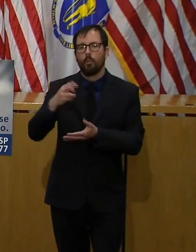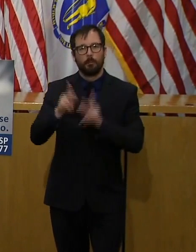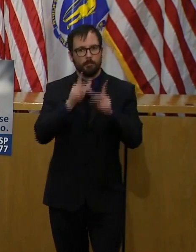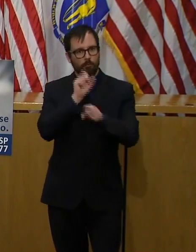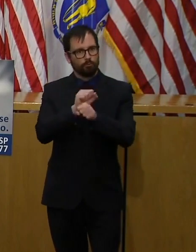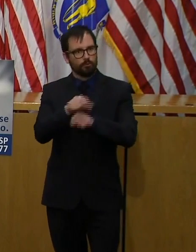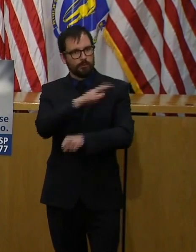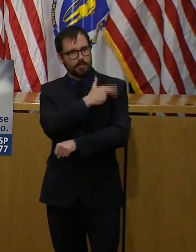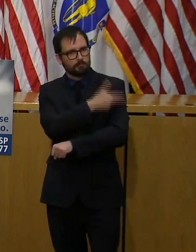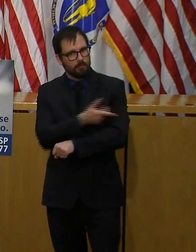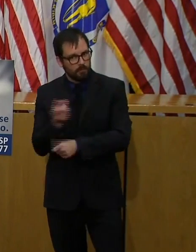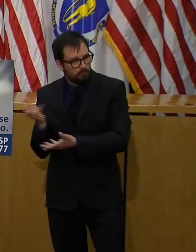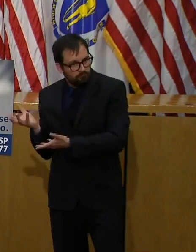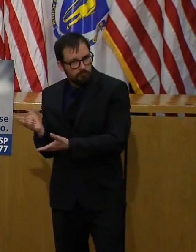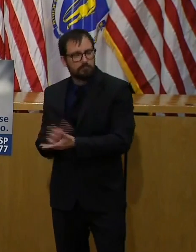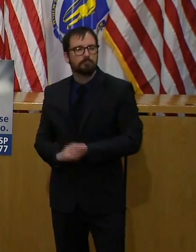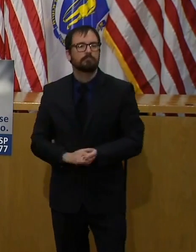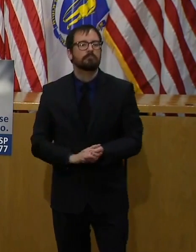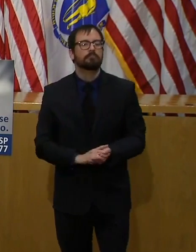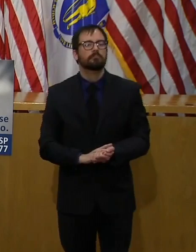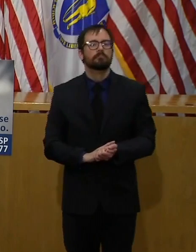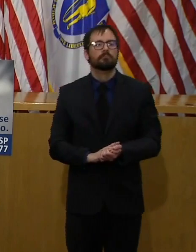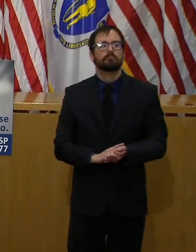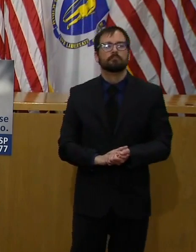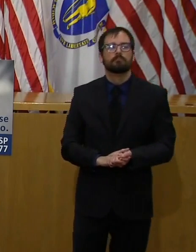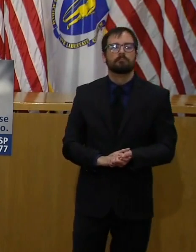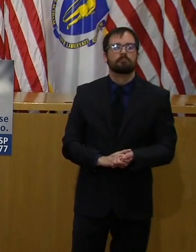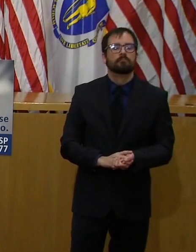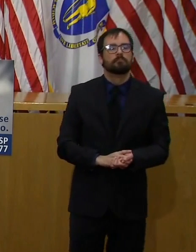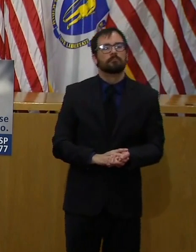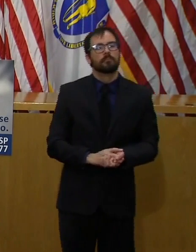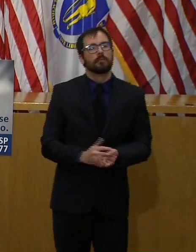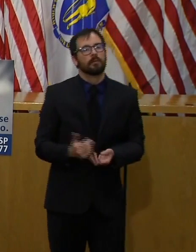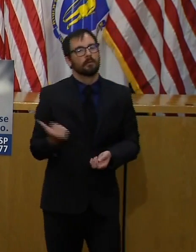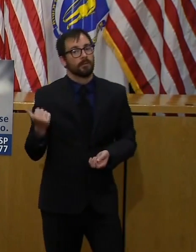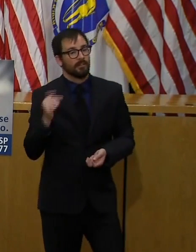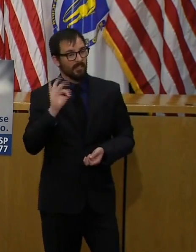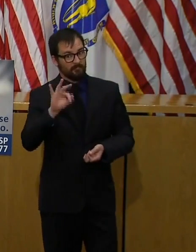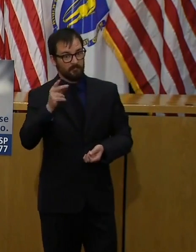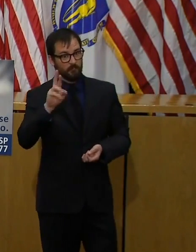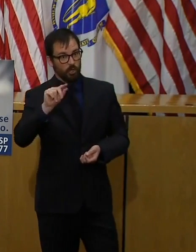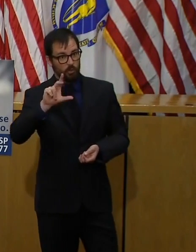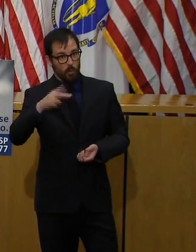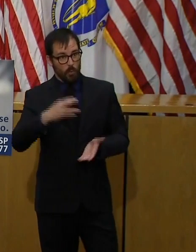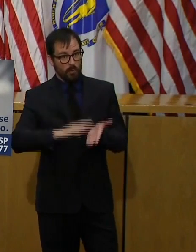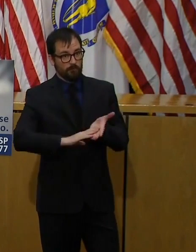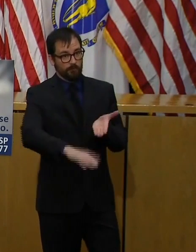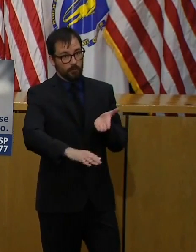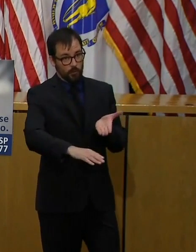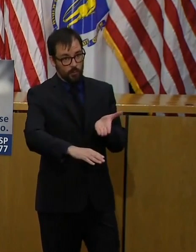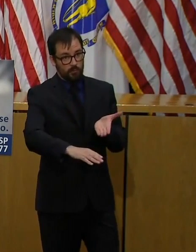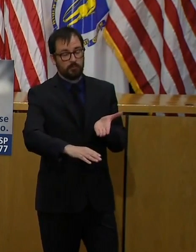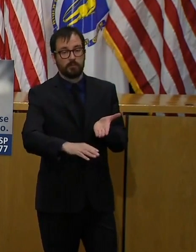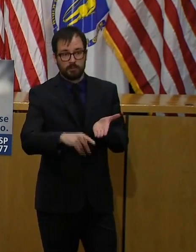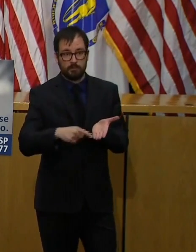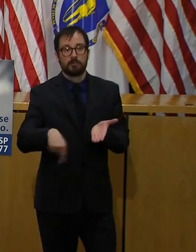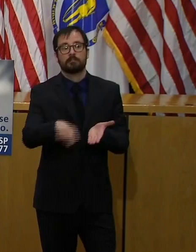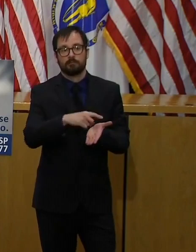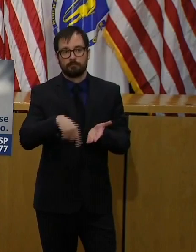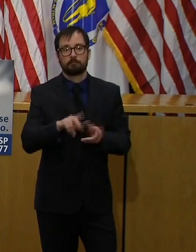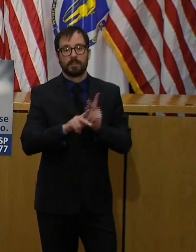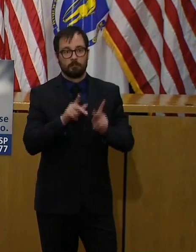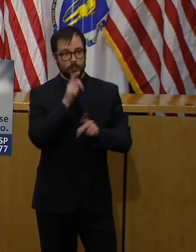people's benefits and the like, and there's certain protocols around immediately being able to access somebody back. So if you're furloughed, you're still